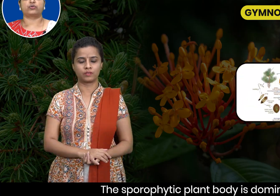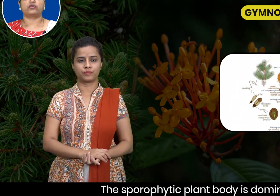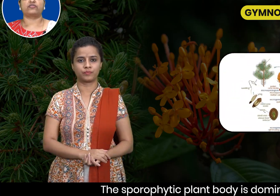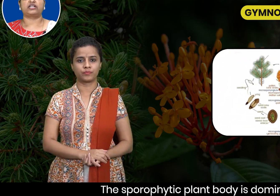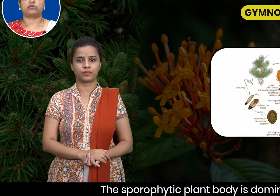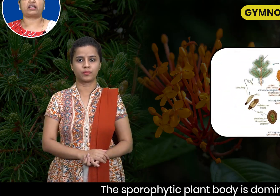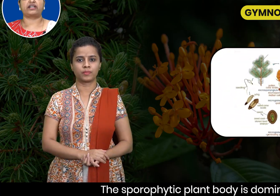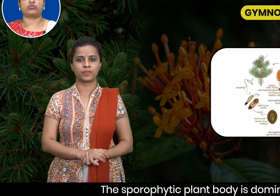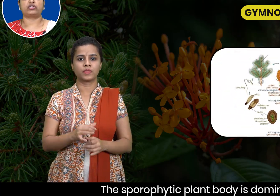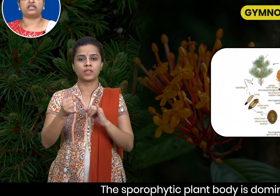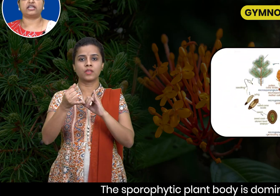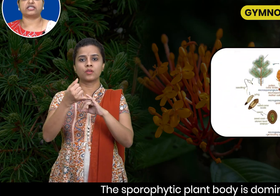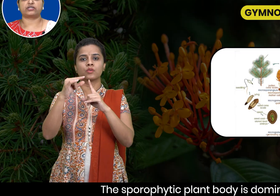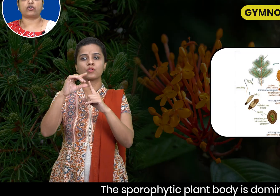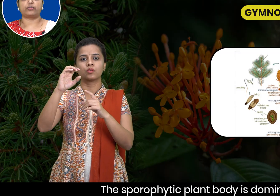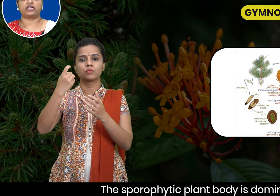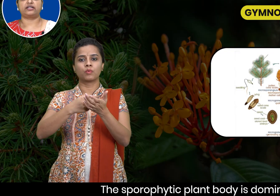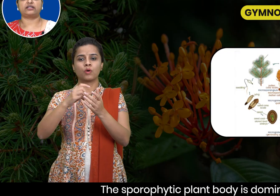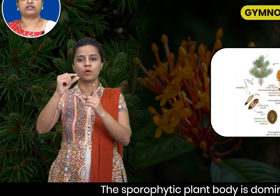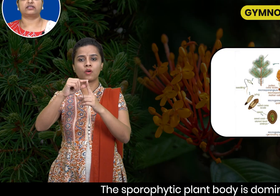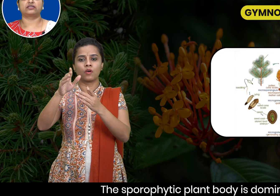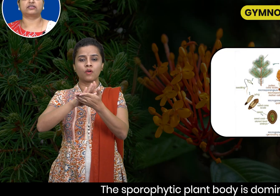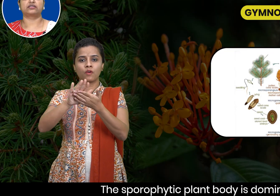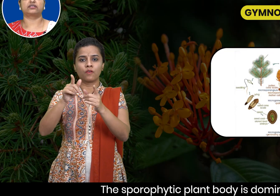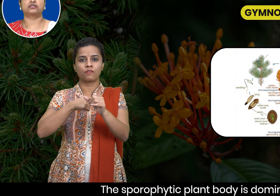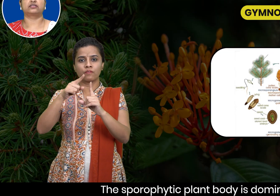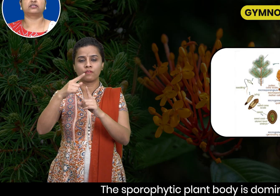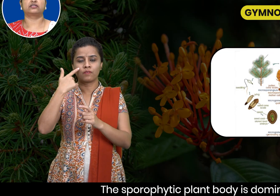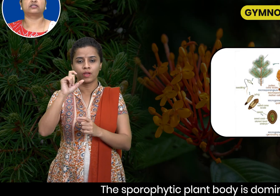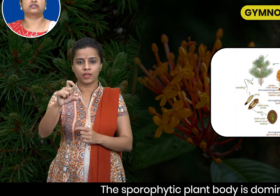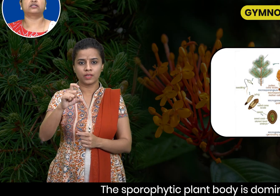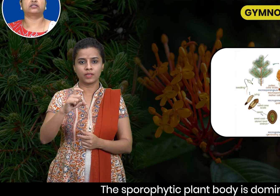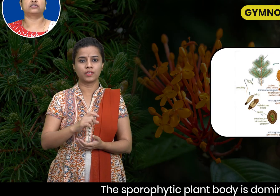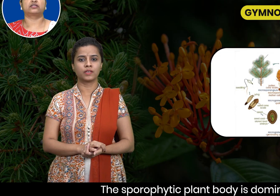The sporophytic plant body is dominant